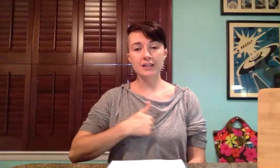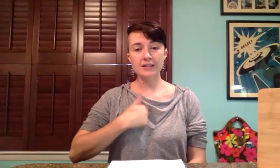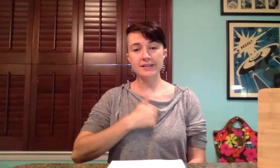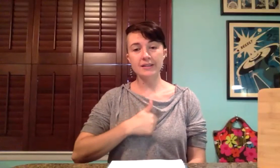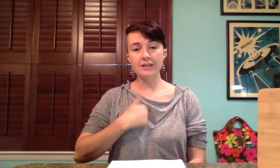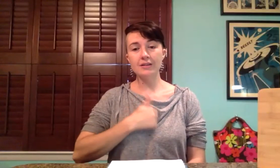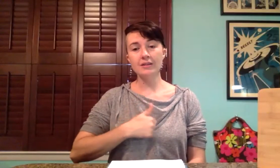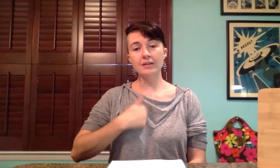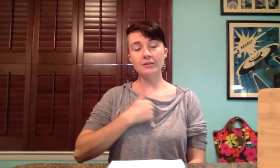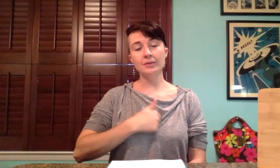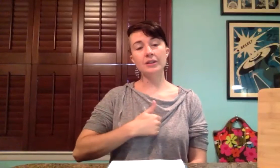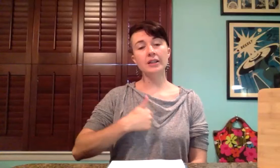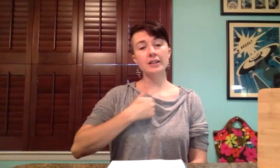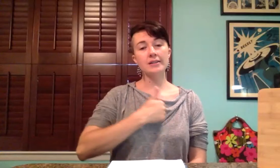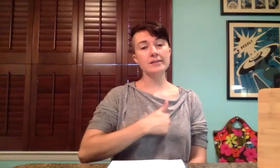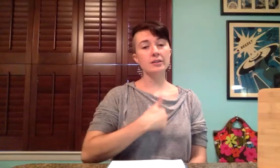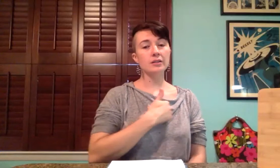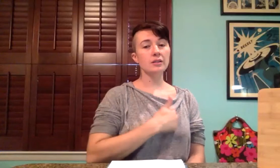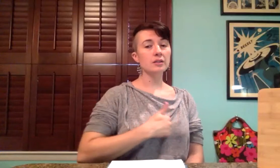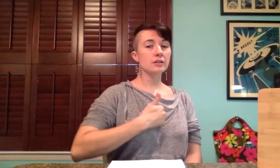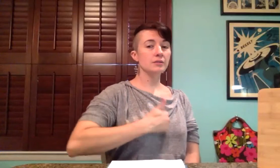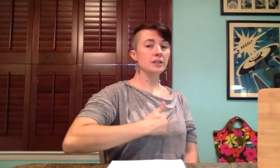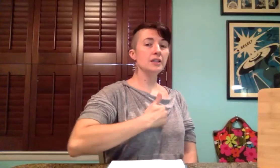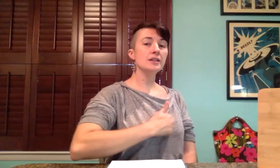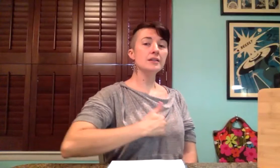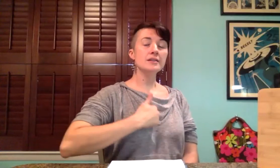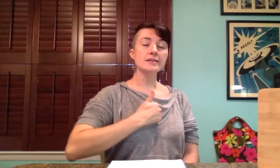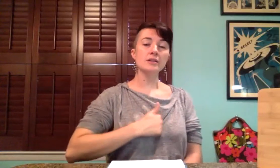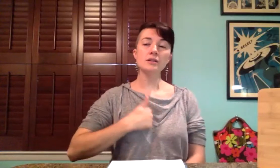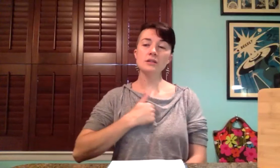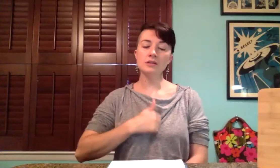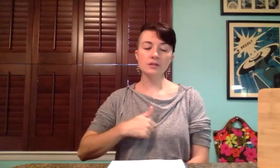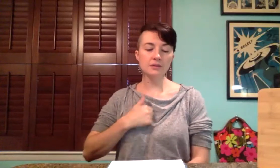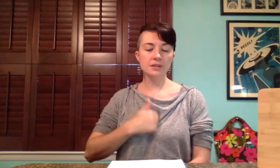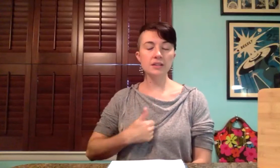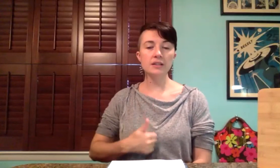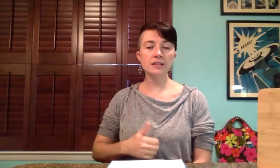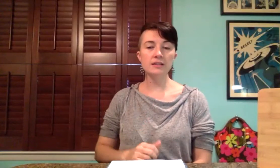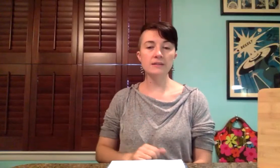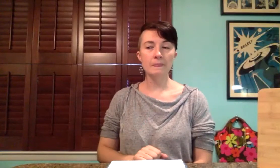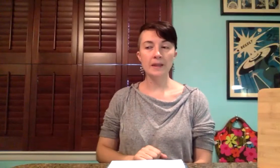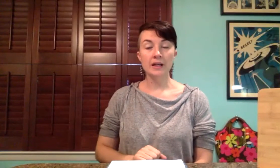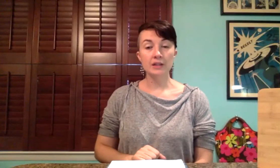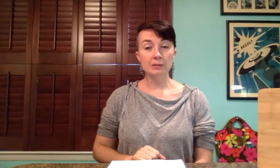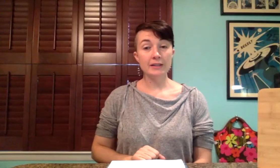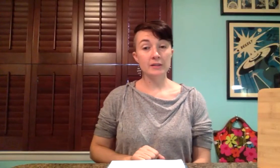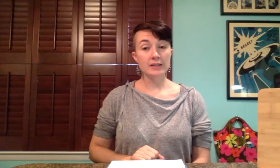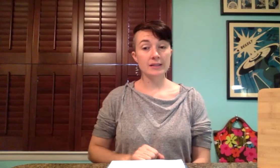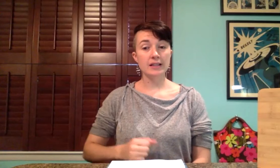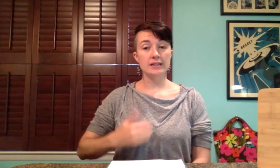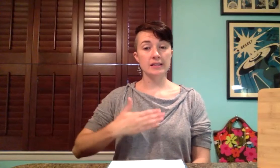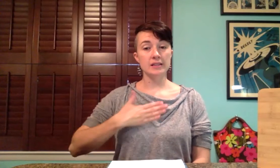Sorry, sorry, sorry, sorry. You might notice that the signs